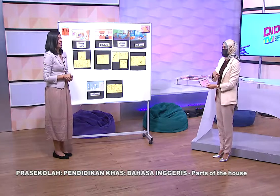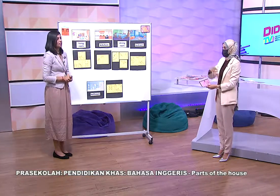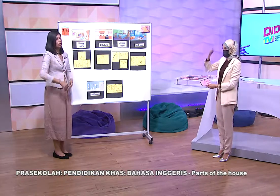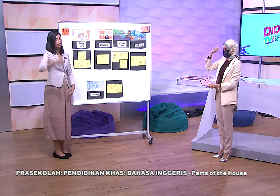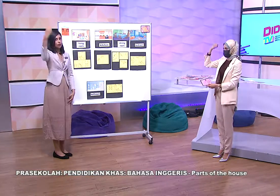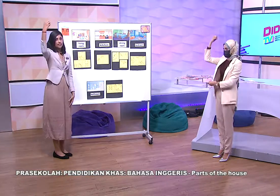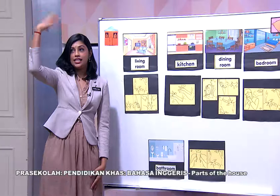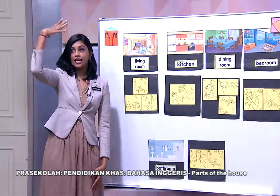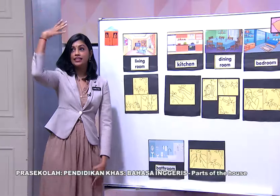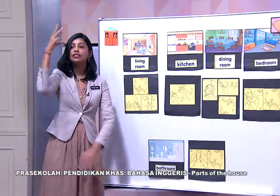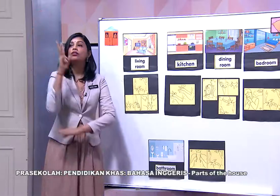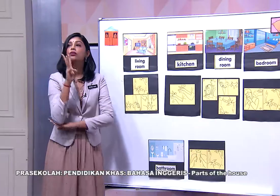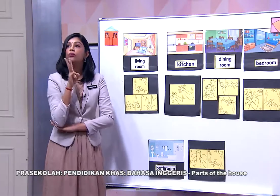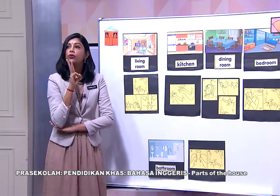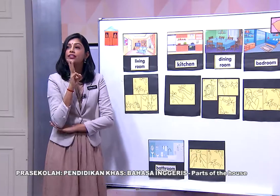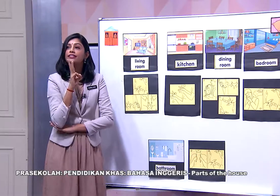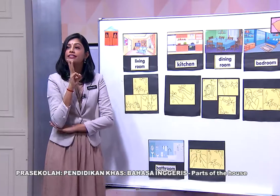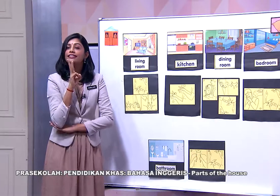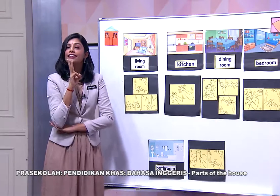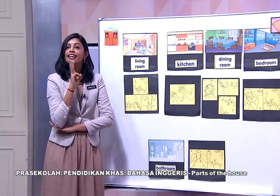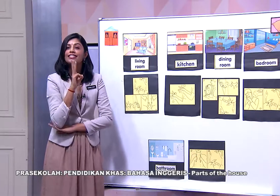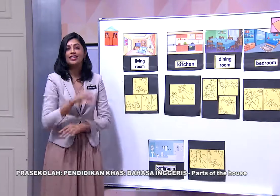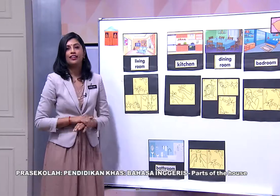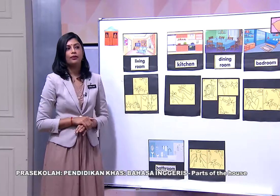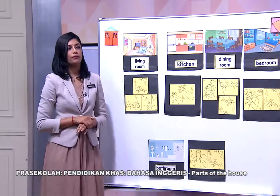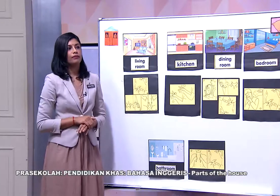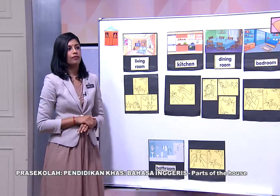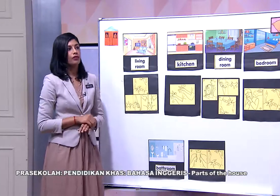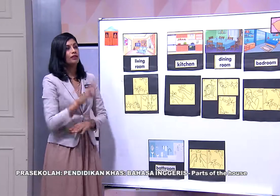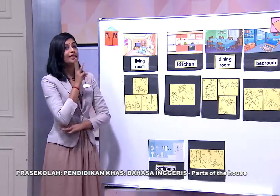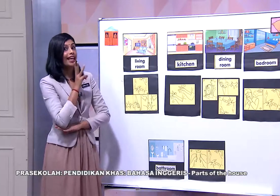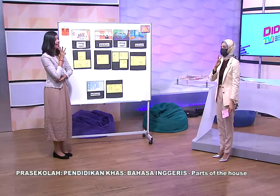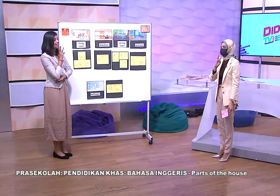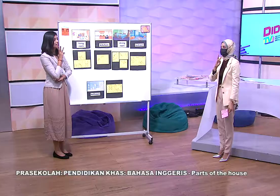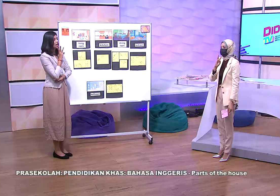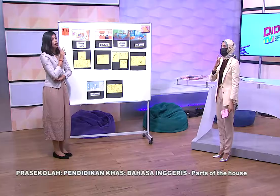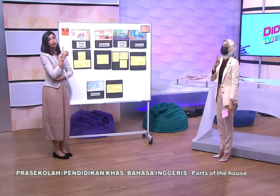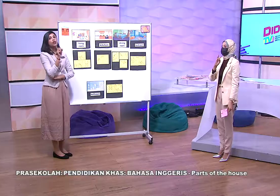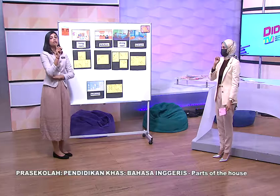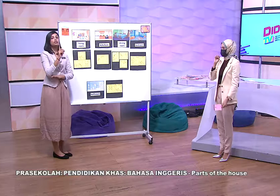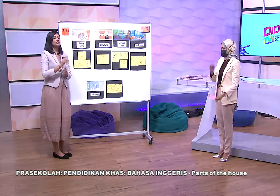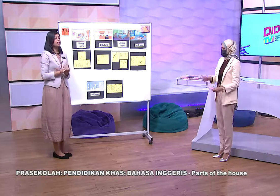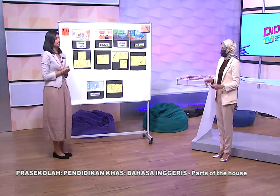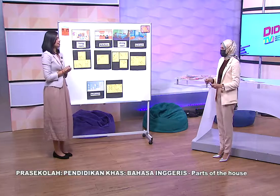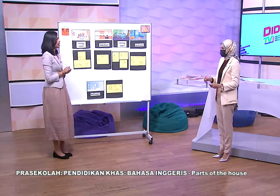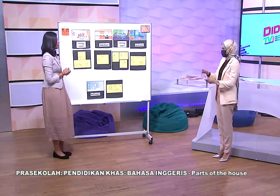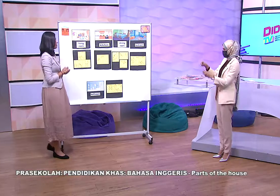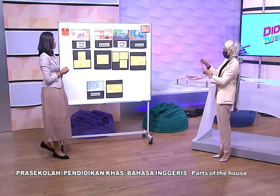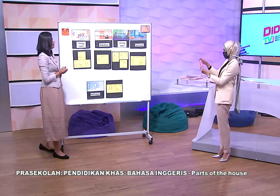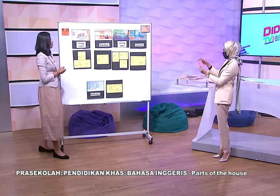So, sun. Sun. Water. Water. Yes. So, shower. Yes. Okay, where do you see this? In